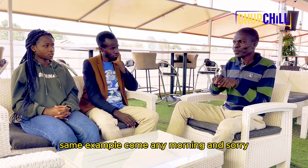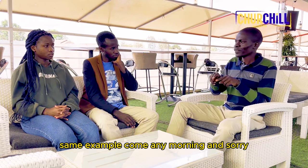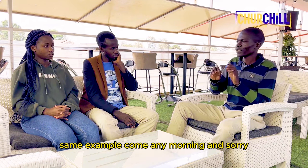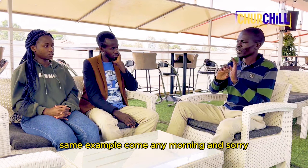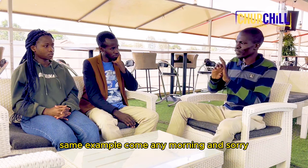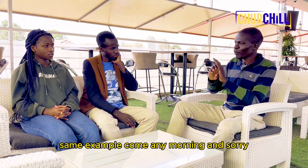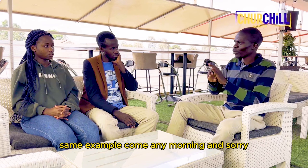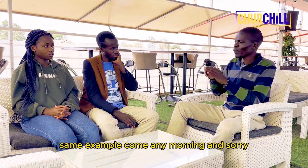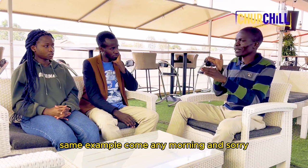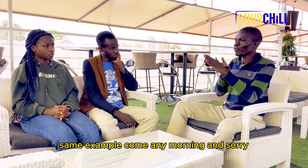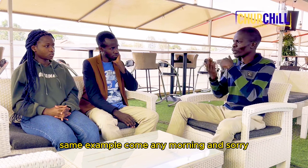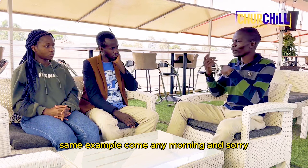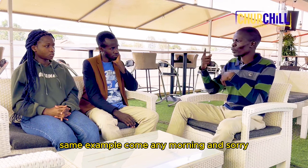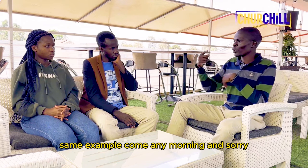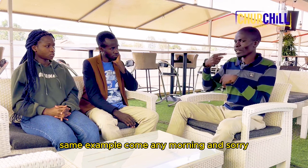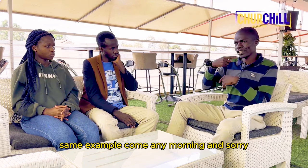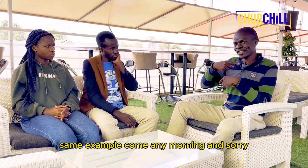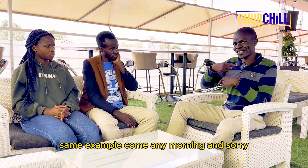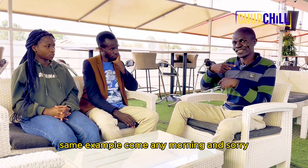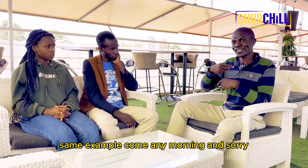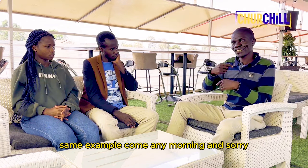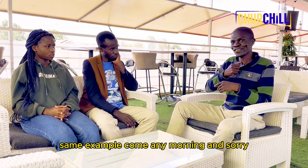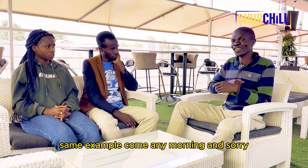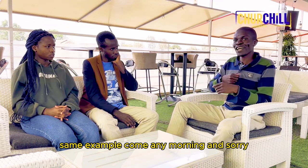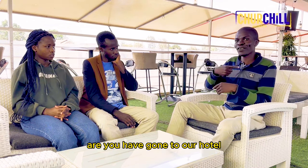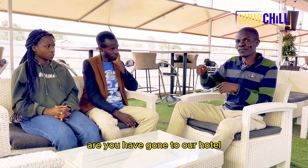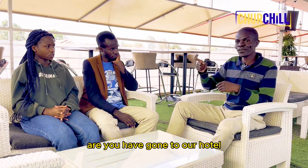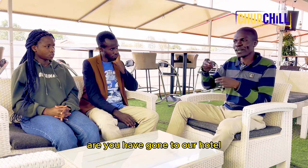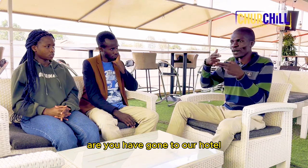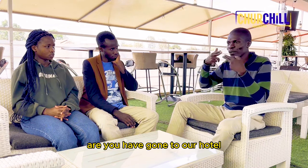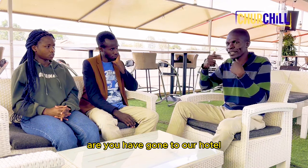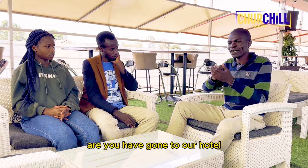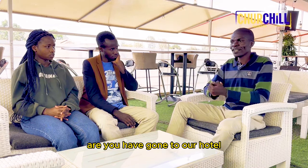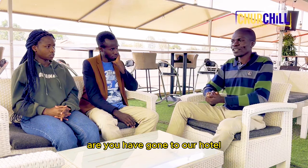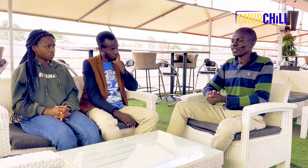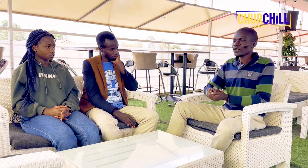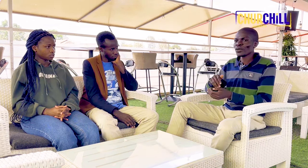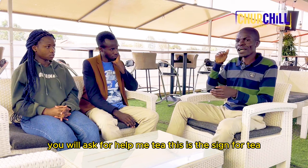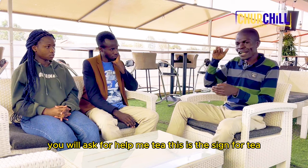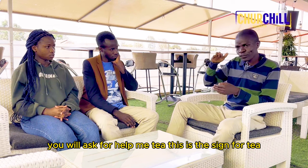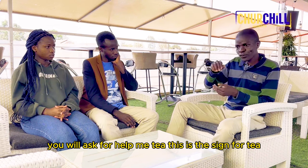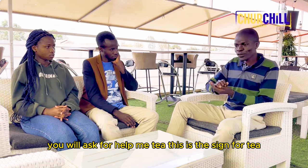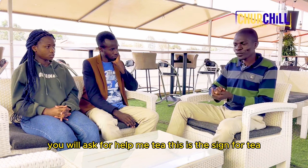Same example. Come any morning and, sorry, you have gone to a hotel. You will ask for,